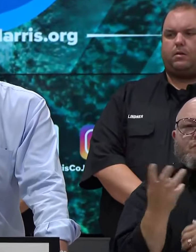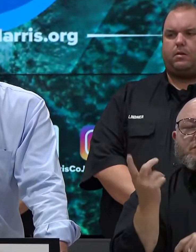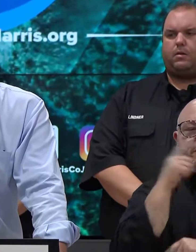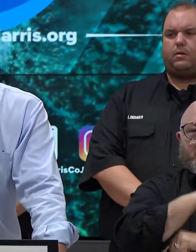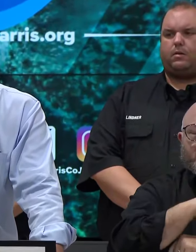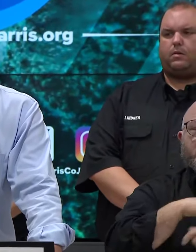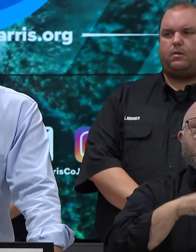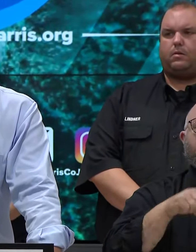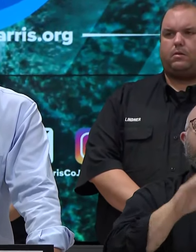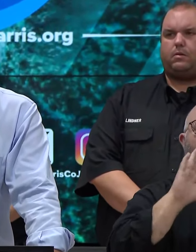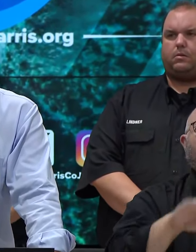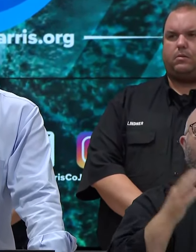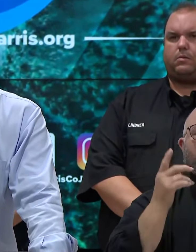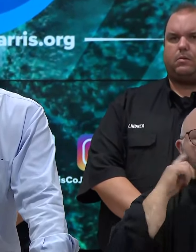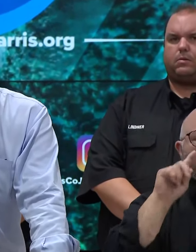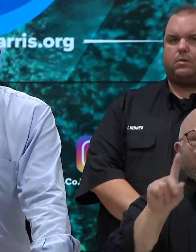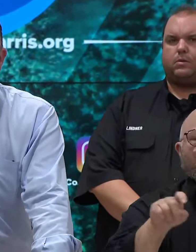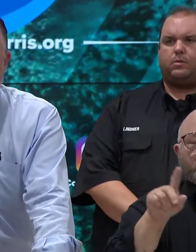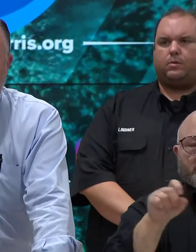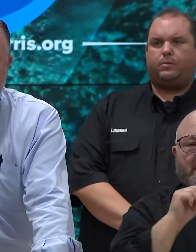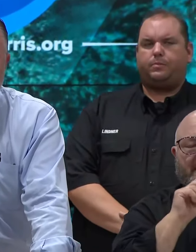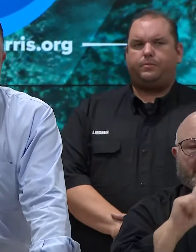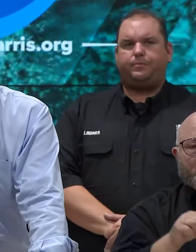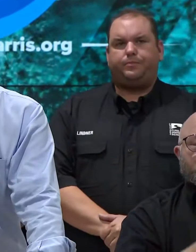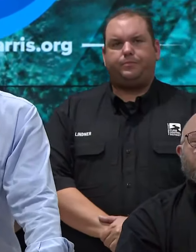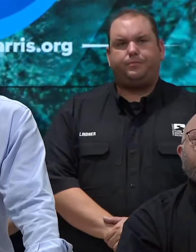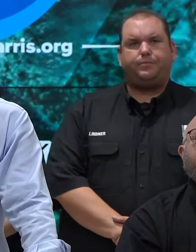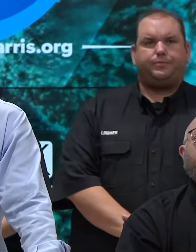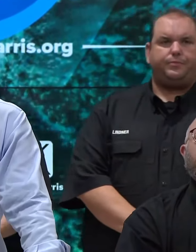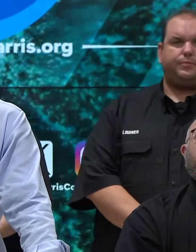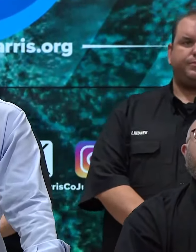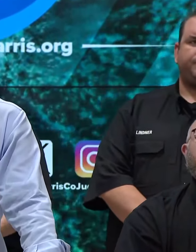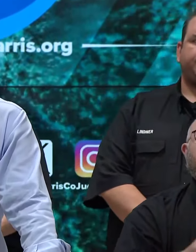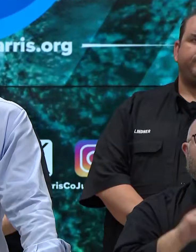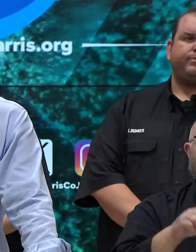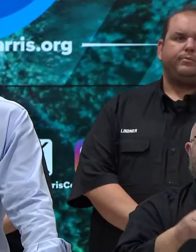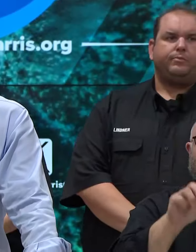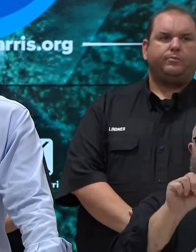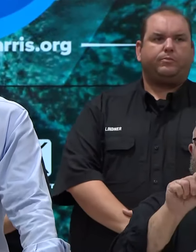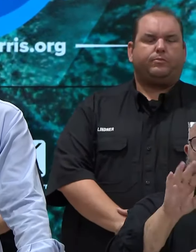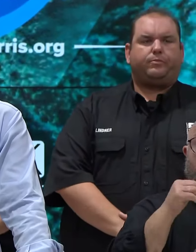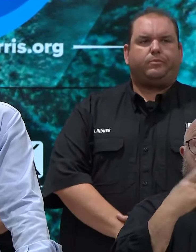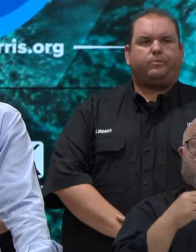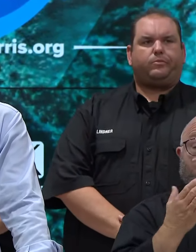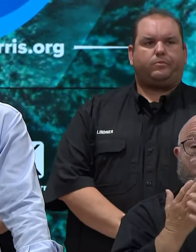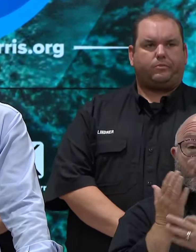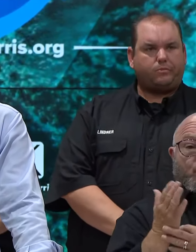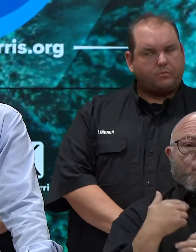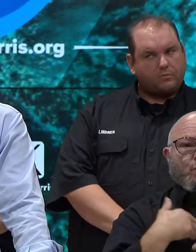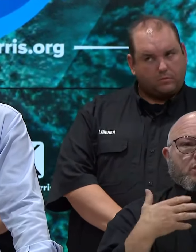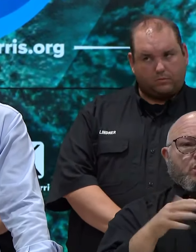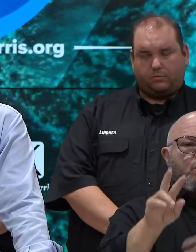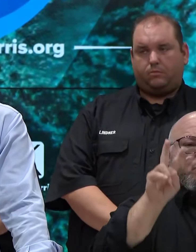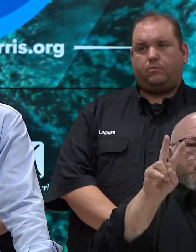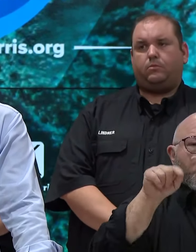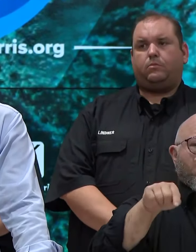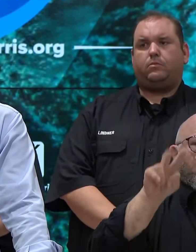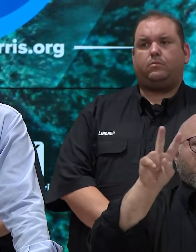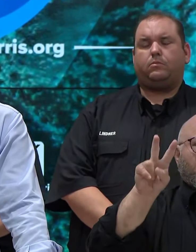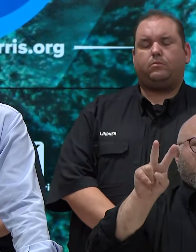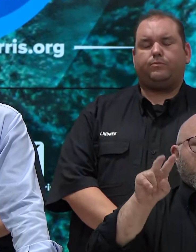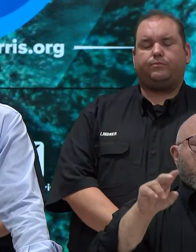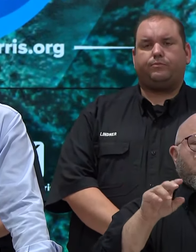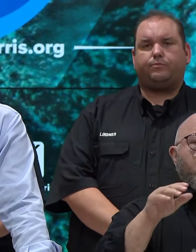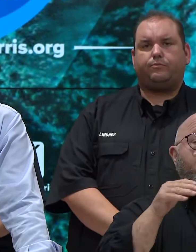and then we'll open it up to Q&A. So at the when the storm blew through, we lost 2.2 million